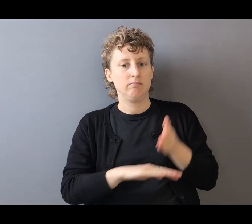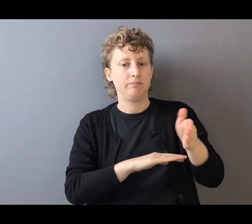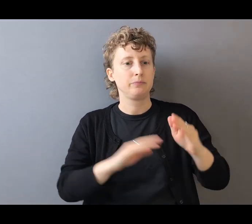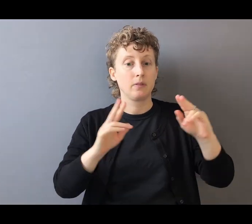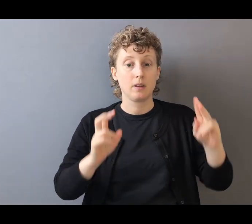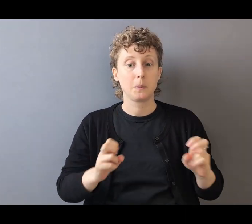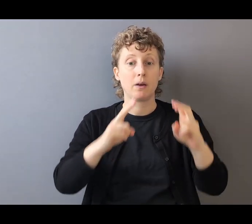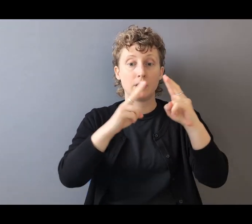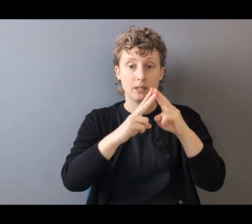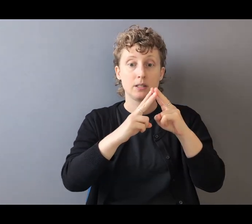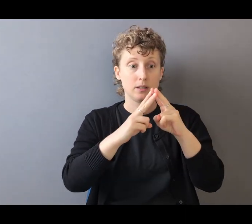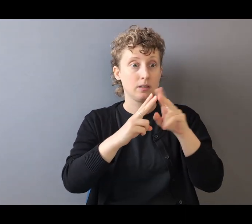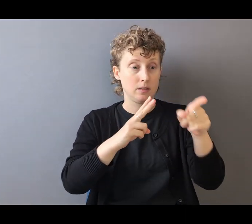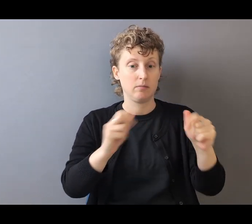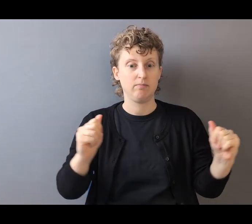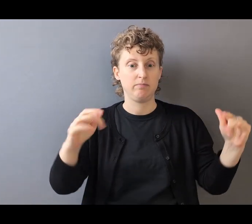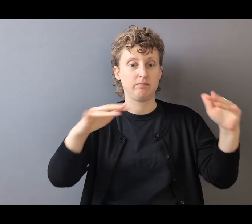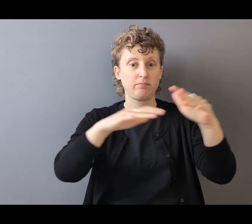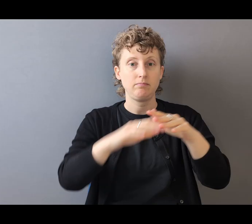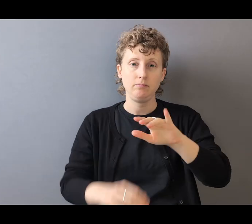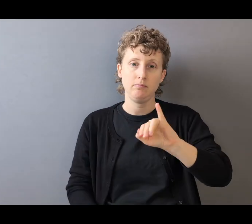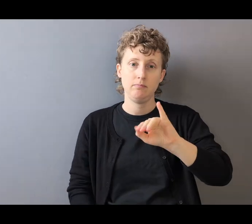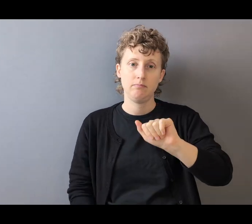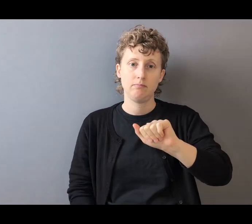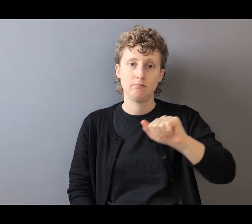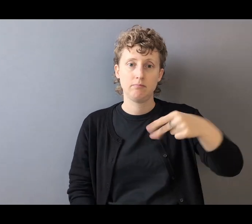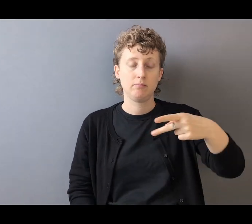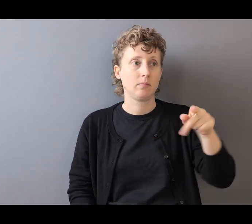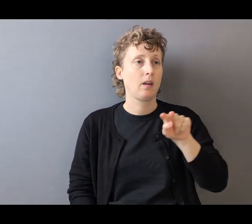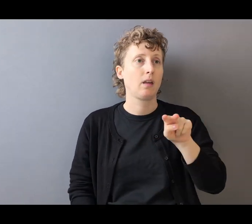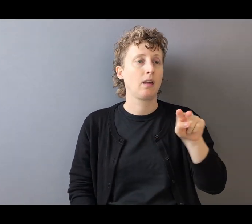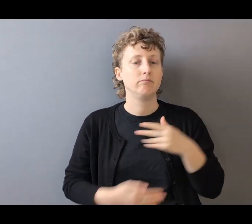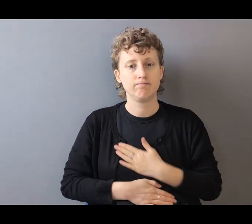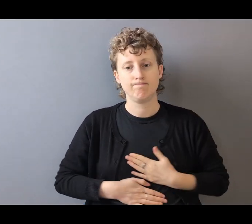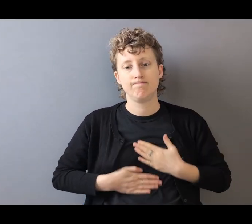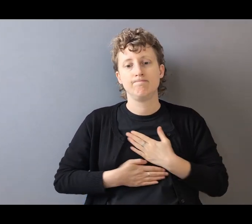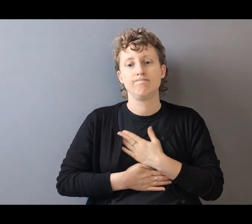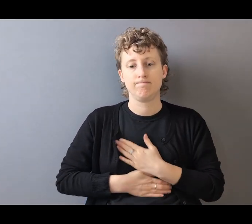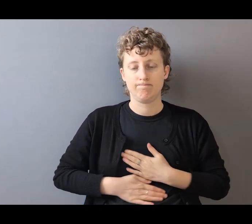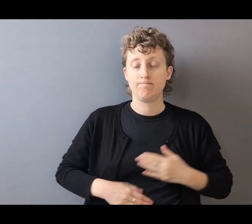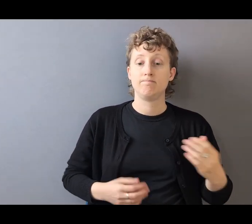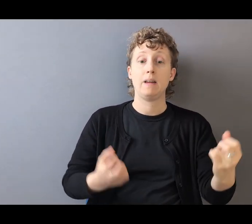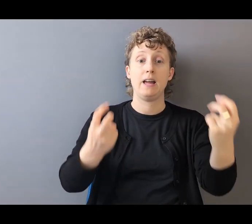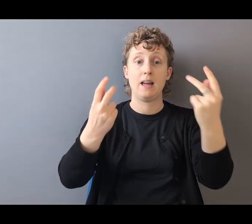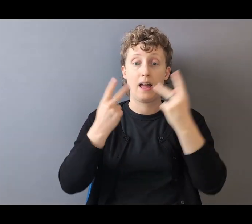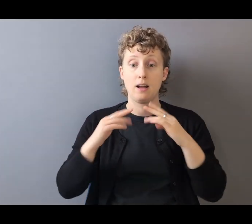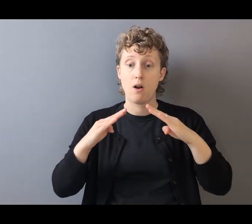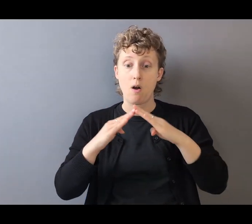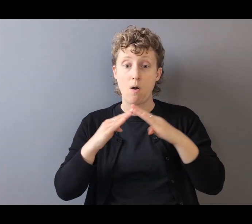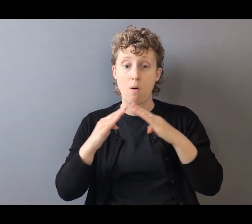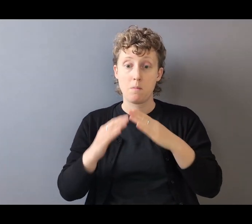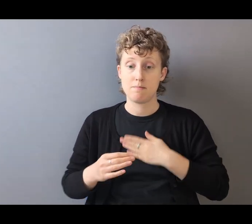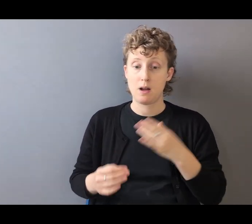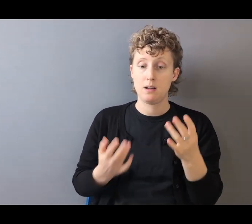the meeting of the IAAP, and I really loved it. And when I came home, my husband asked me so how it was. I